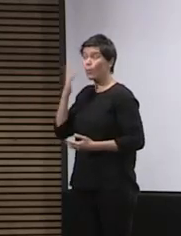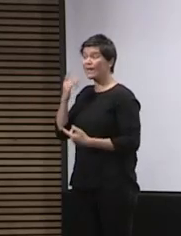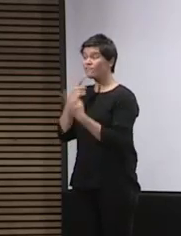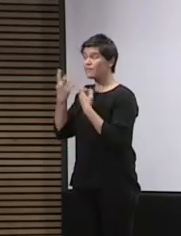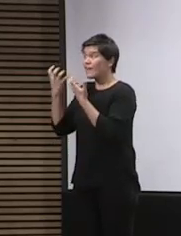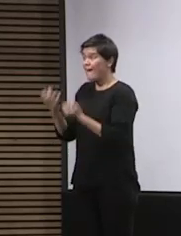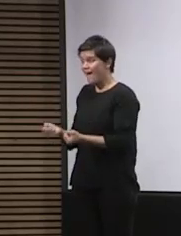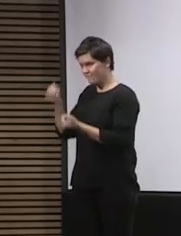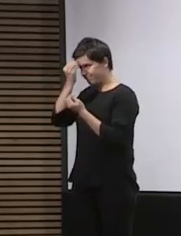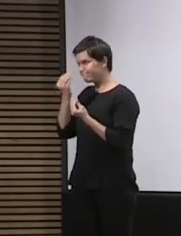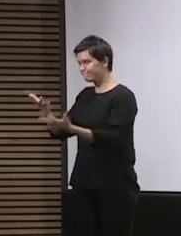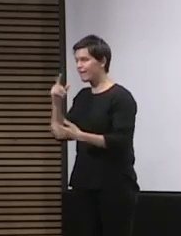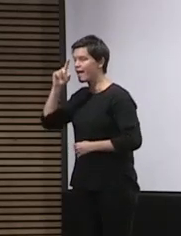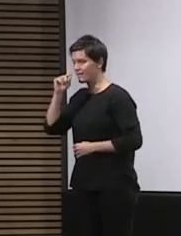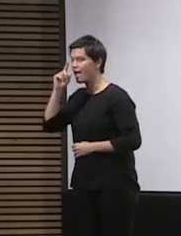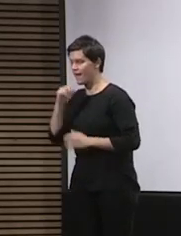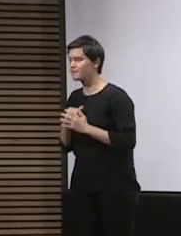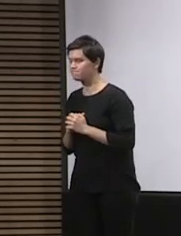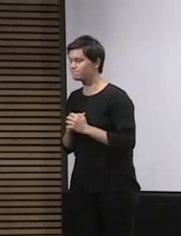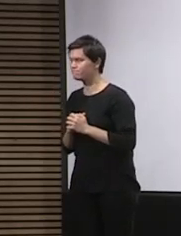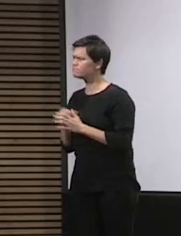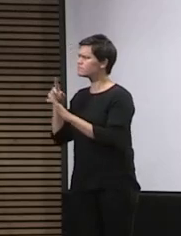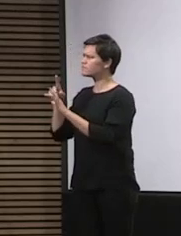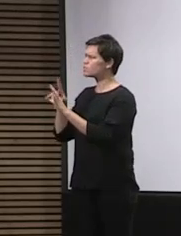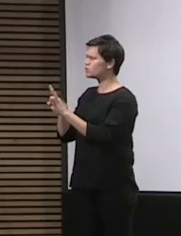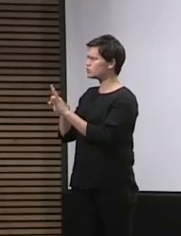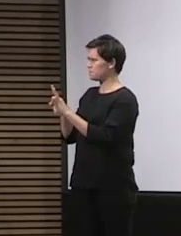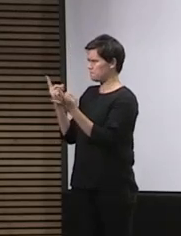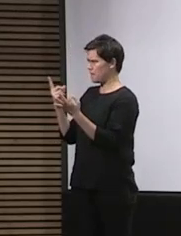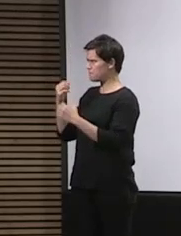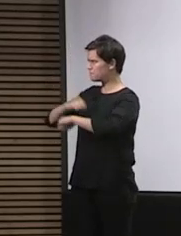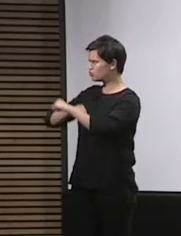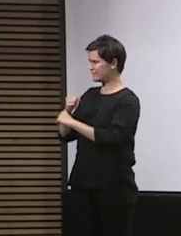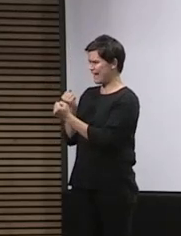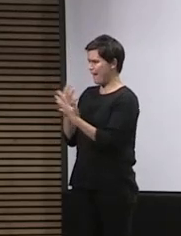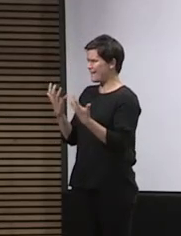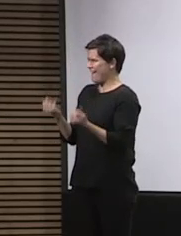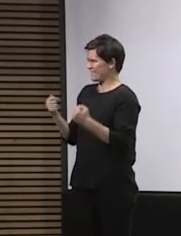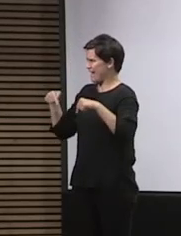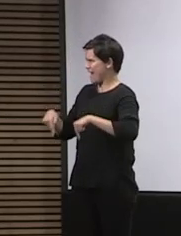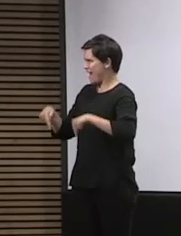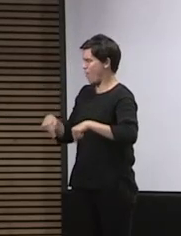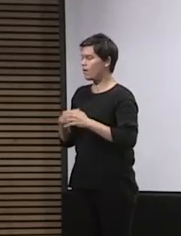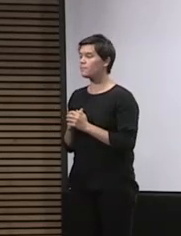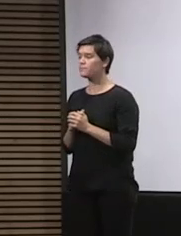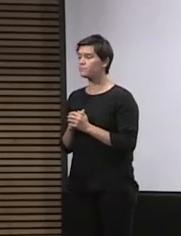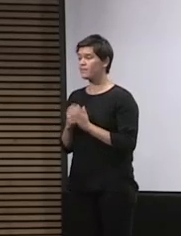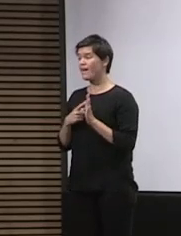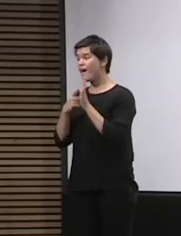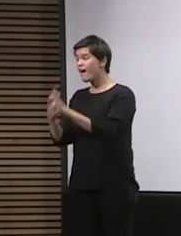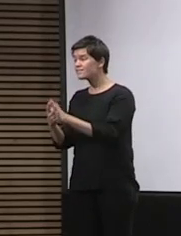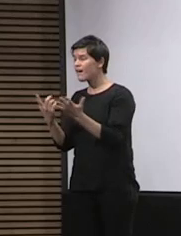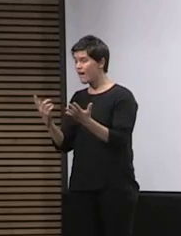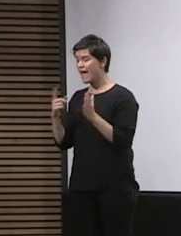How many does New Zealand have right now? I think Dr. Bloomfield has reported that in previous stand-ups.